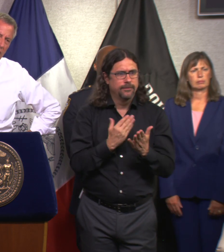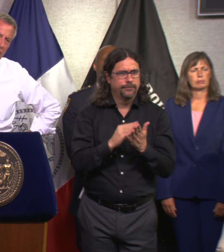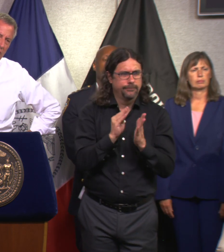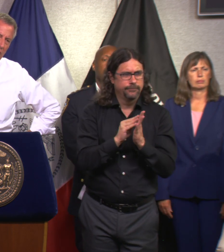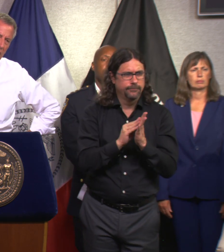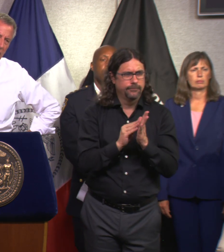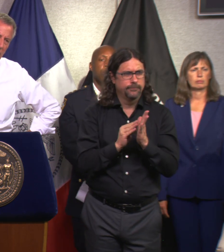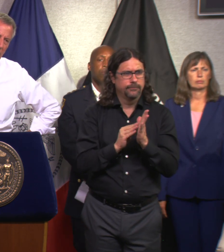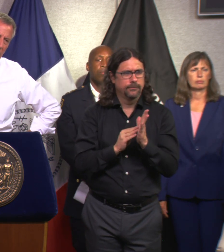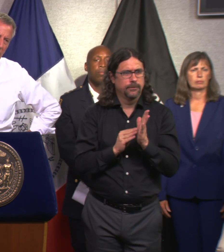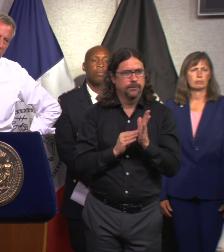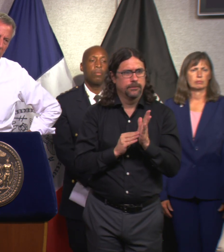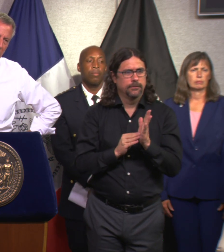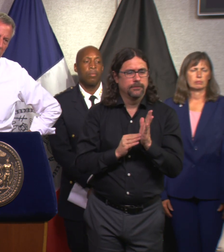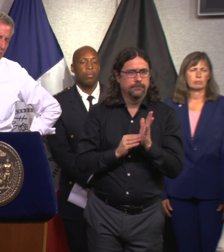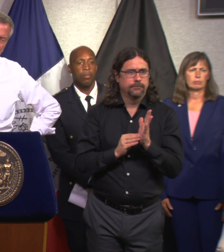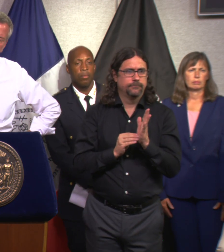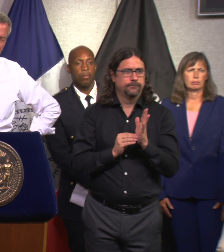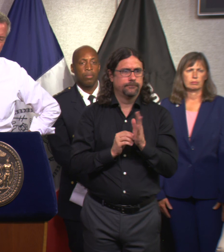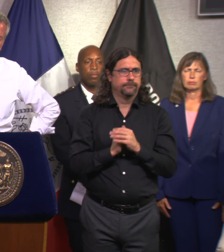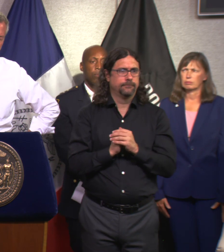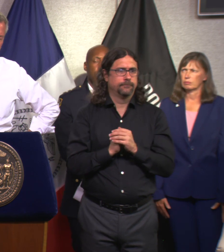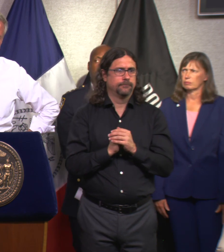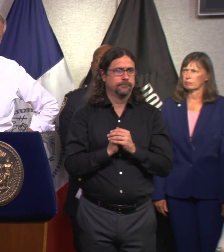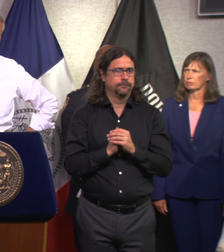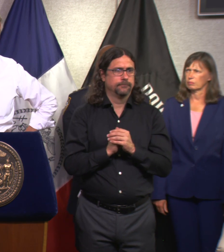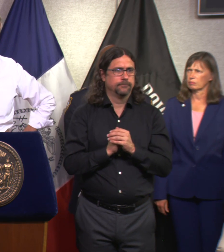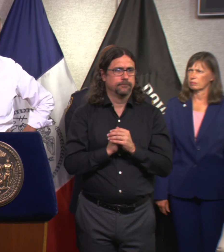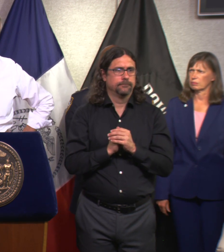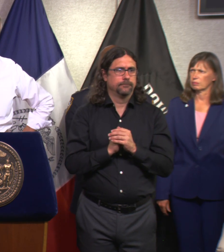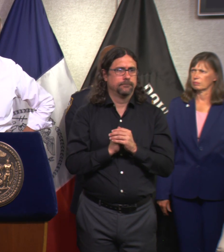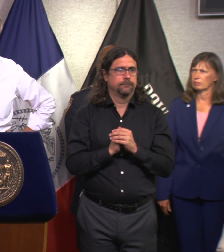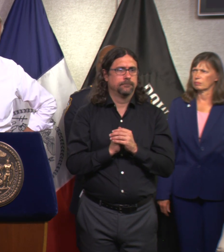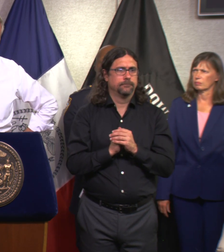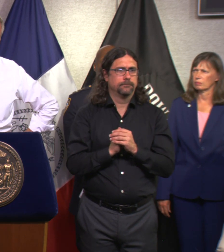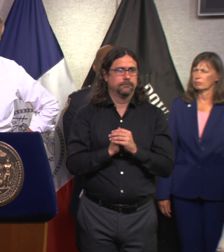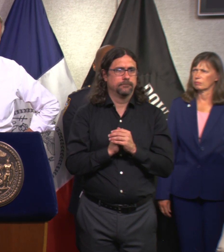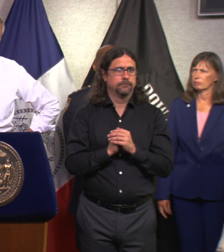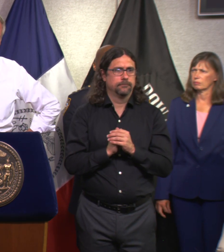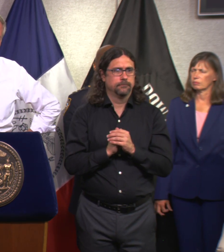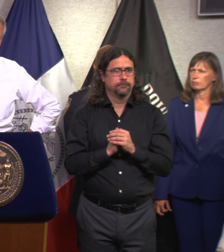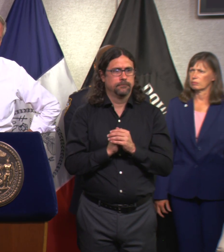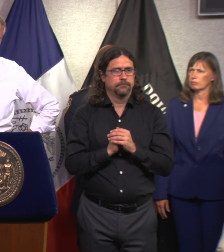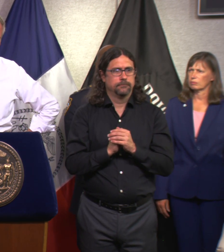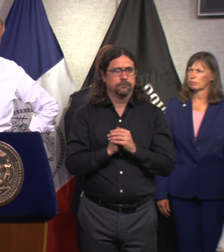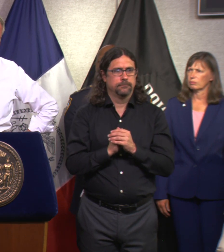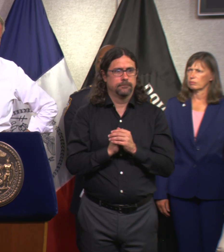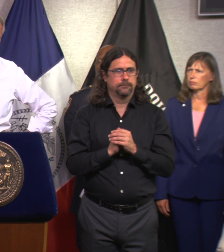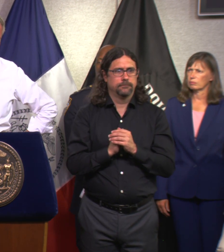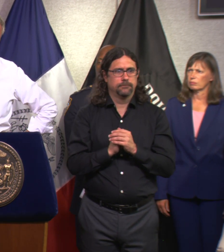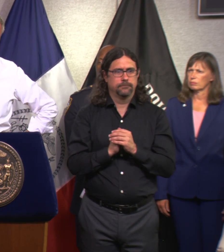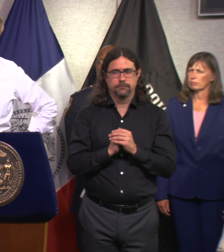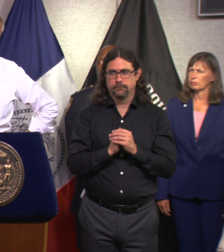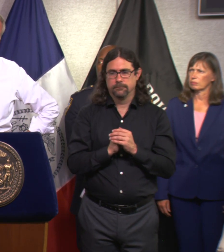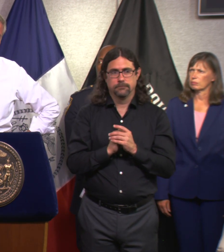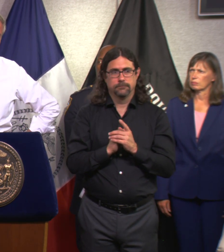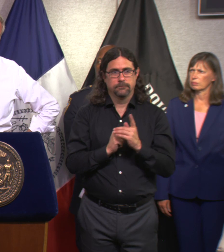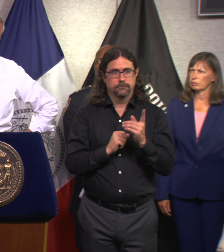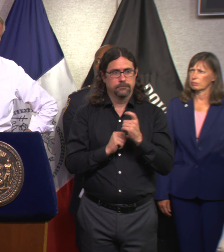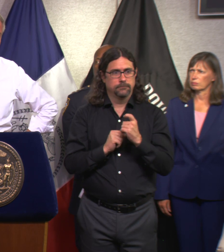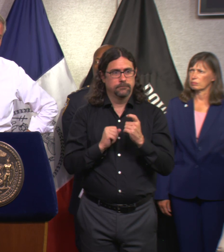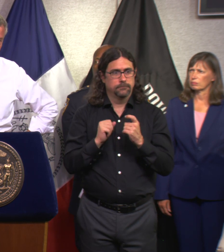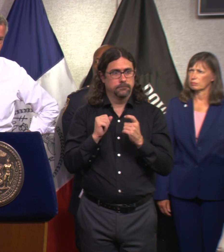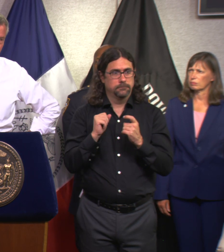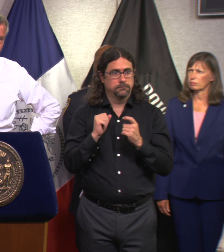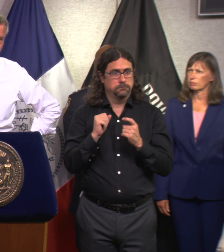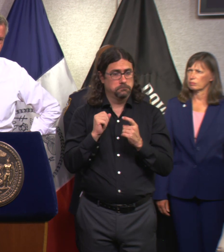the disciplinary proceedings could actually be helpful to their investigation? Never have heard that at all. This is a conversation that